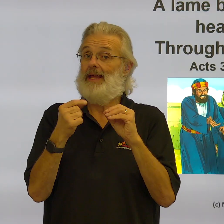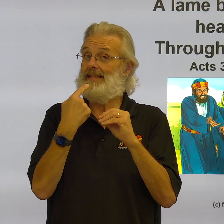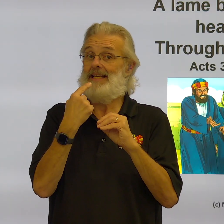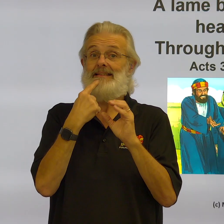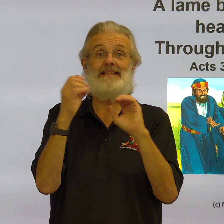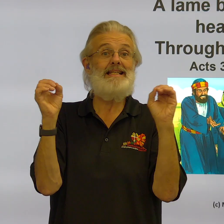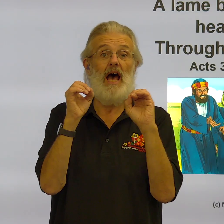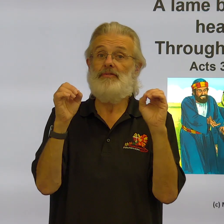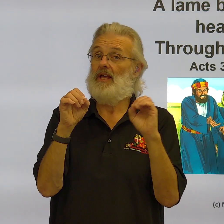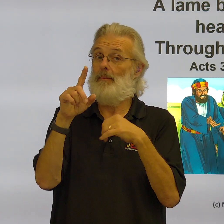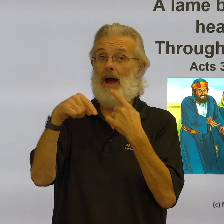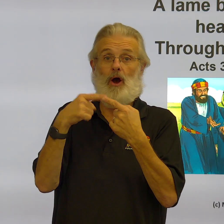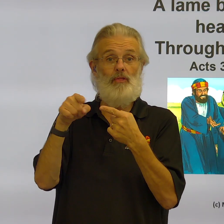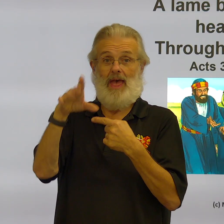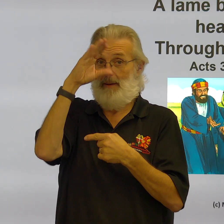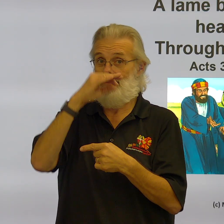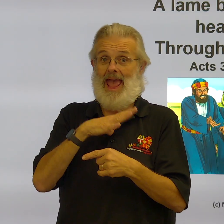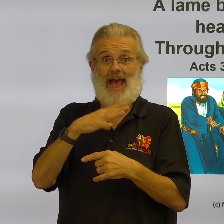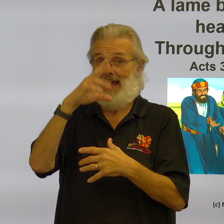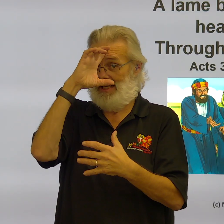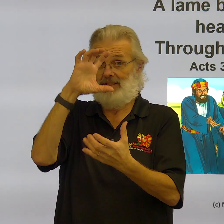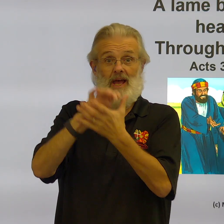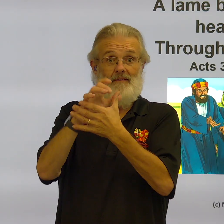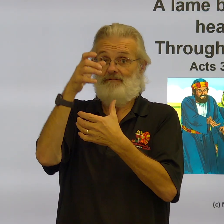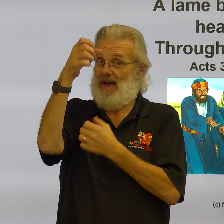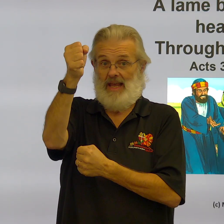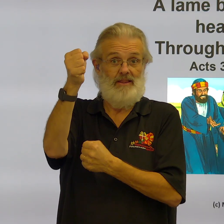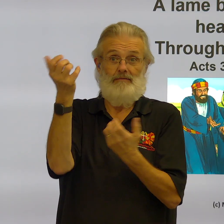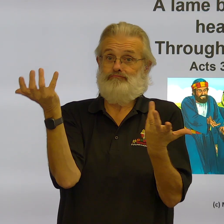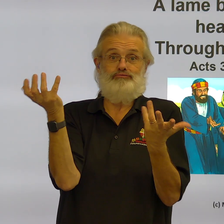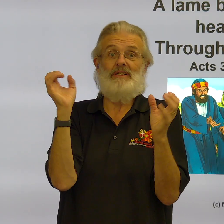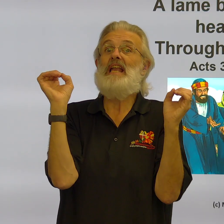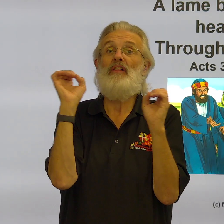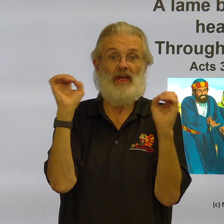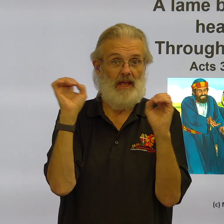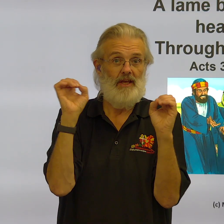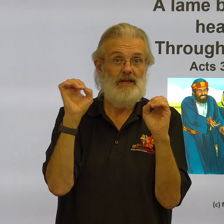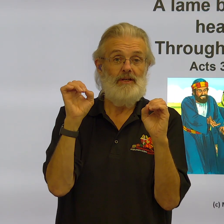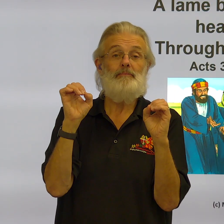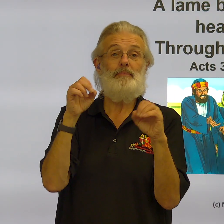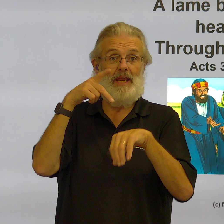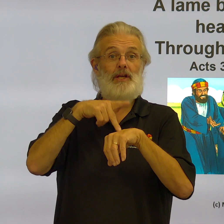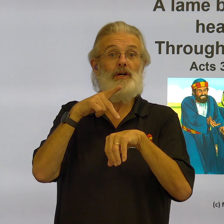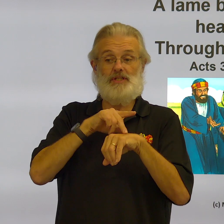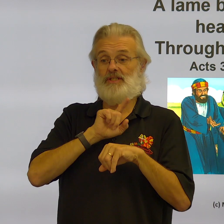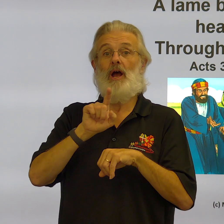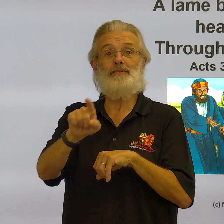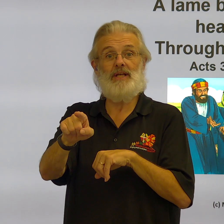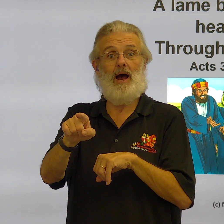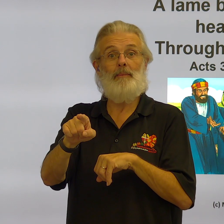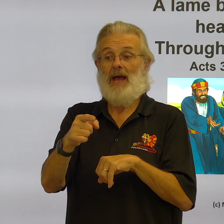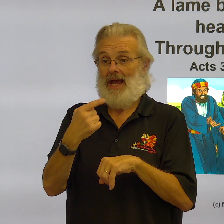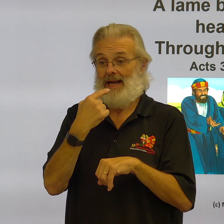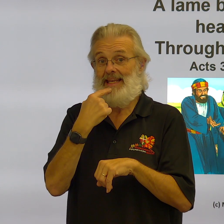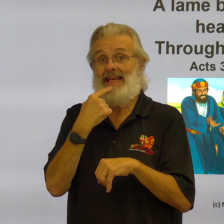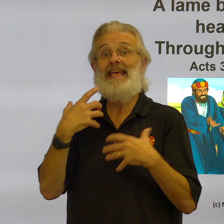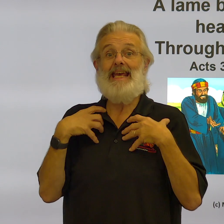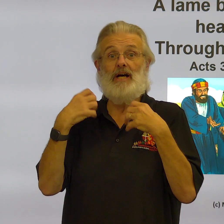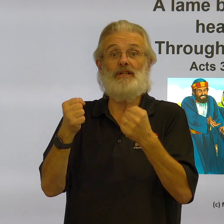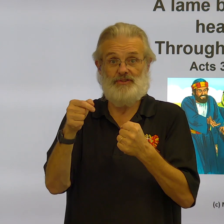says nothing about that man's faith. Nothing. Peter just comes up and he heals